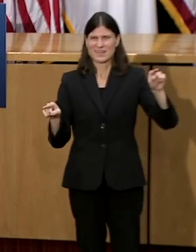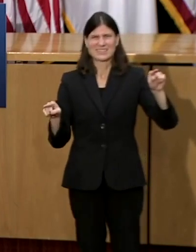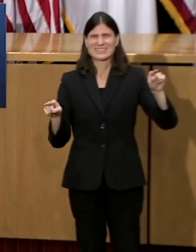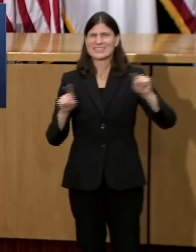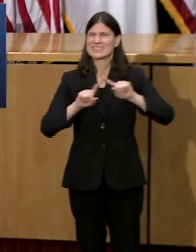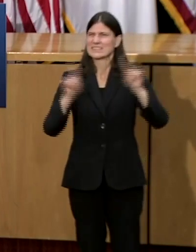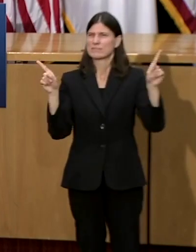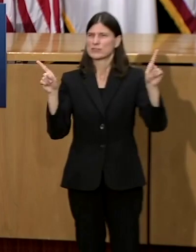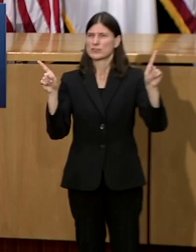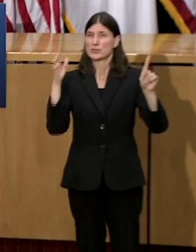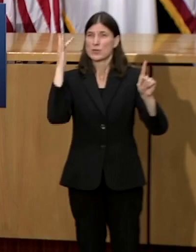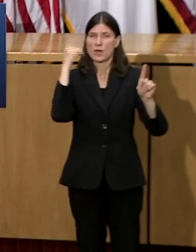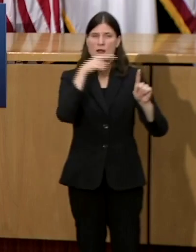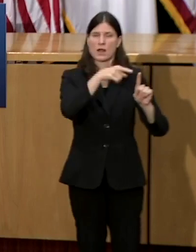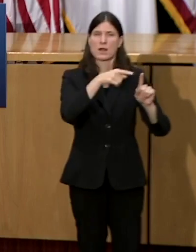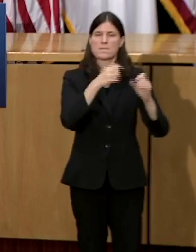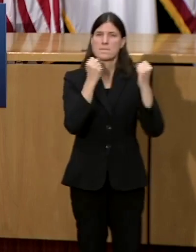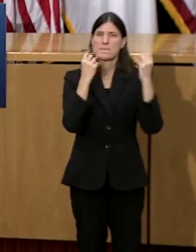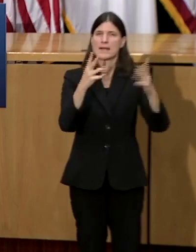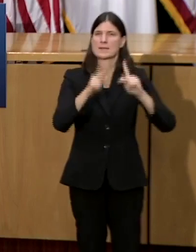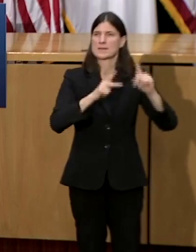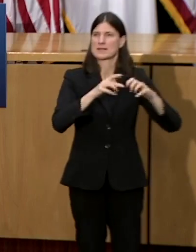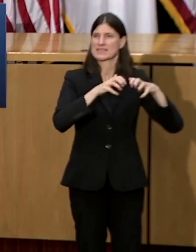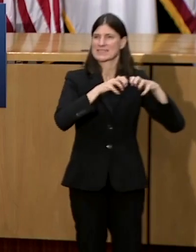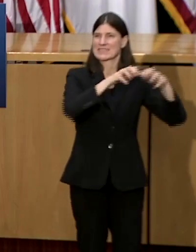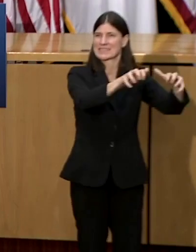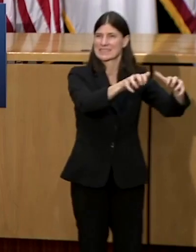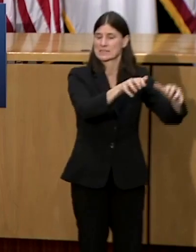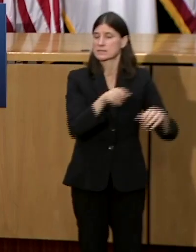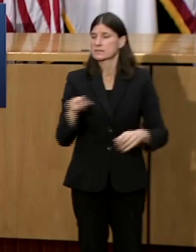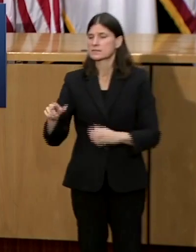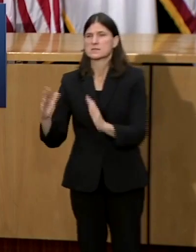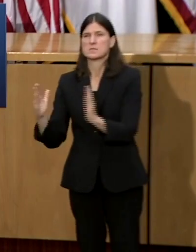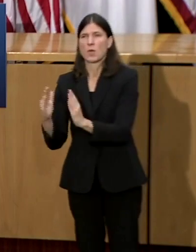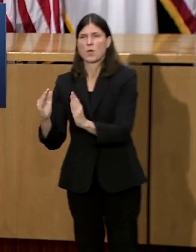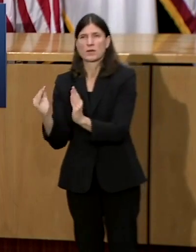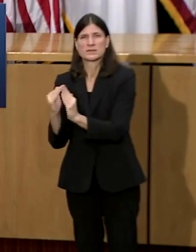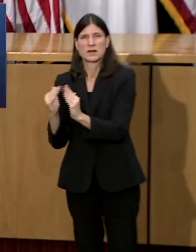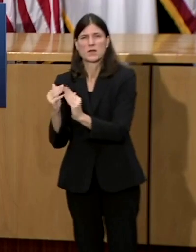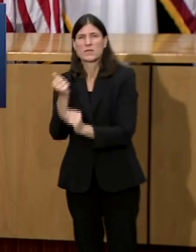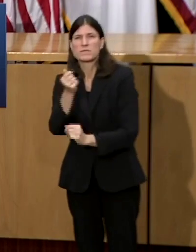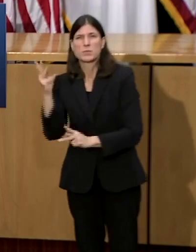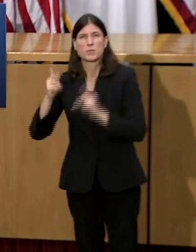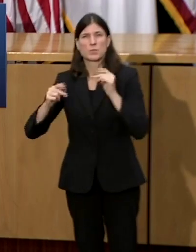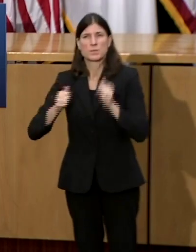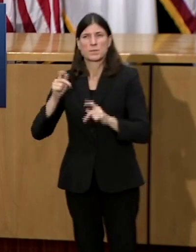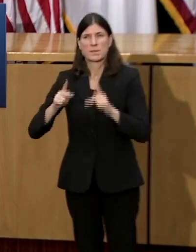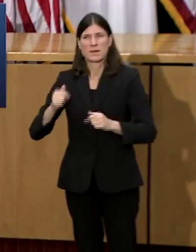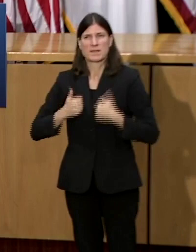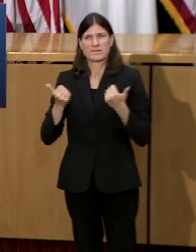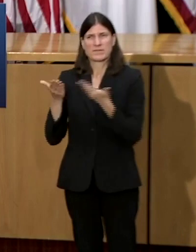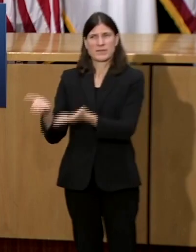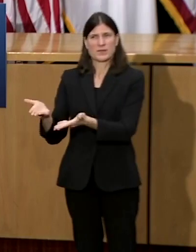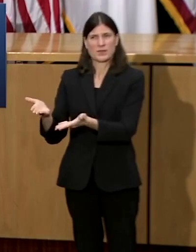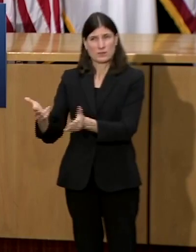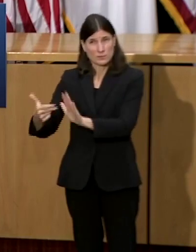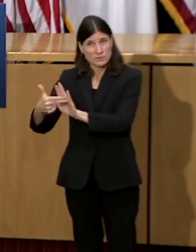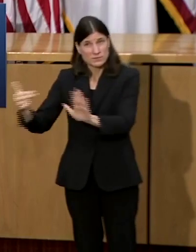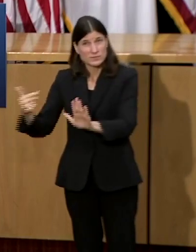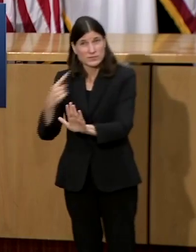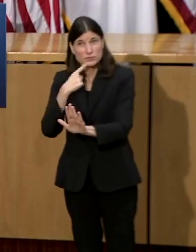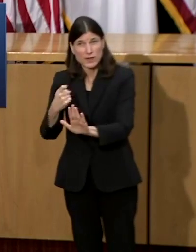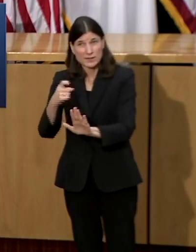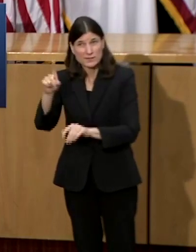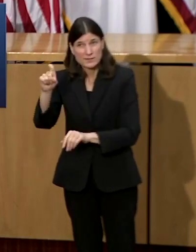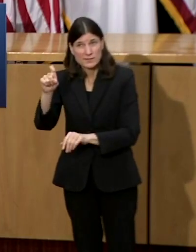Local officials have used these metrics to make decisions about schools, businesses, and to understand what's going on locally.